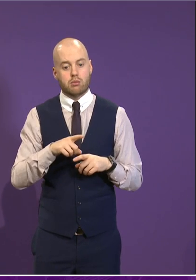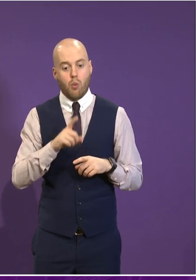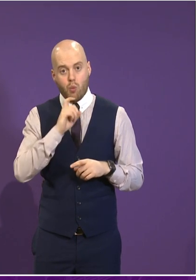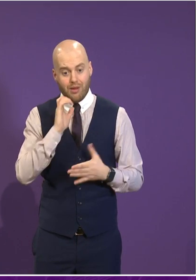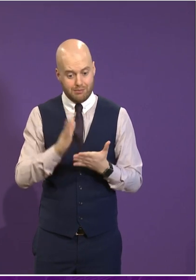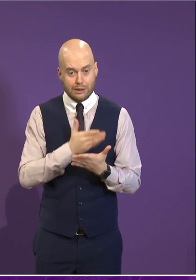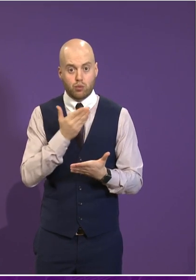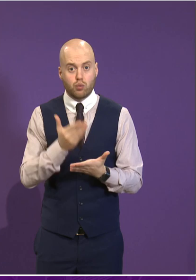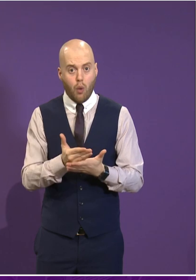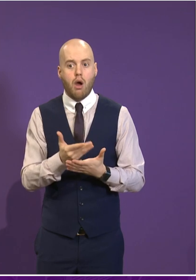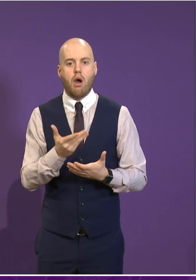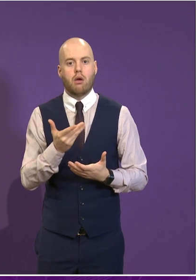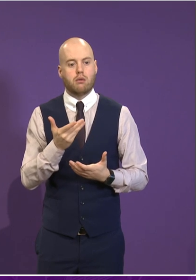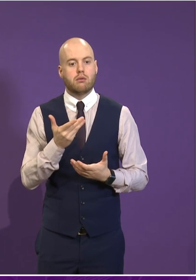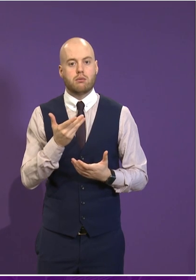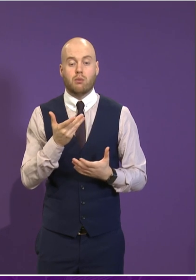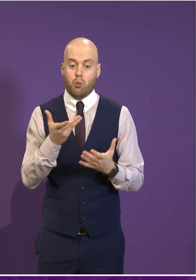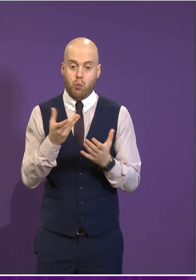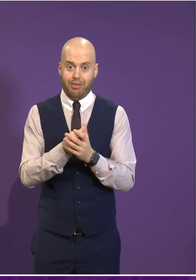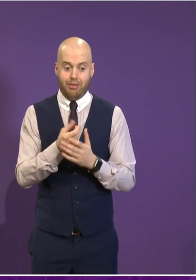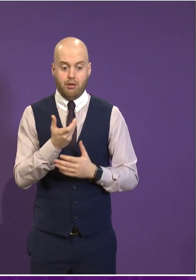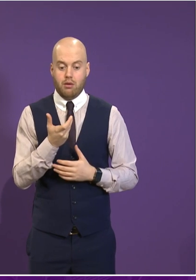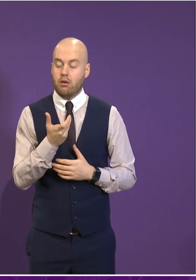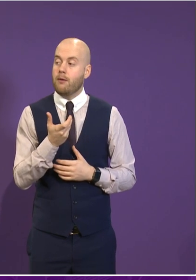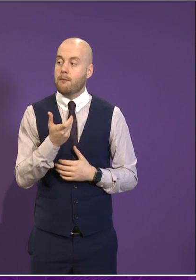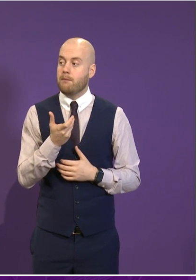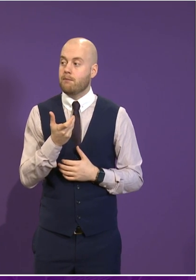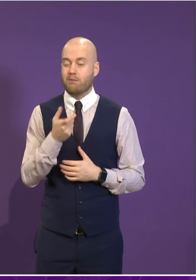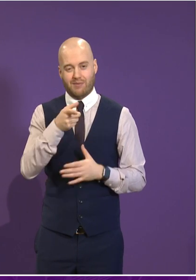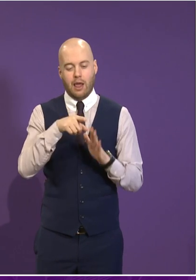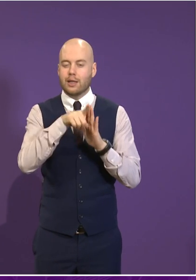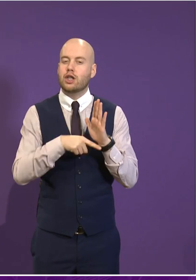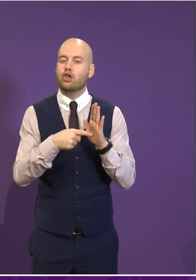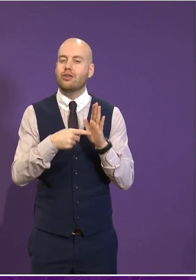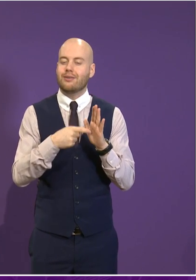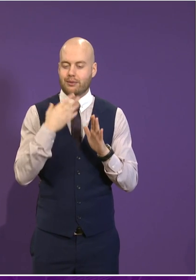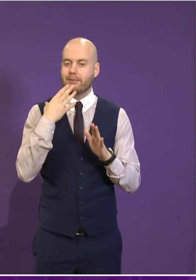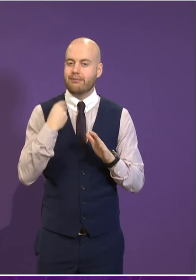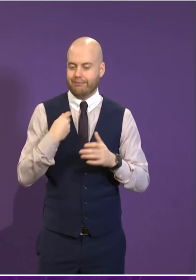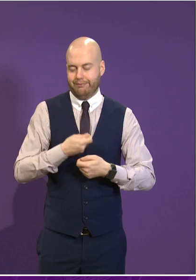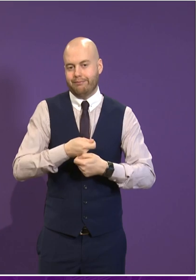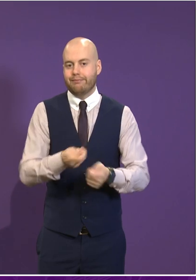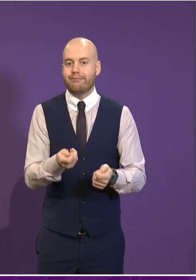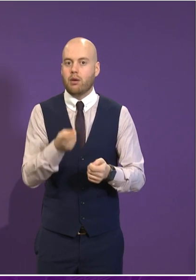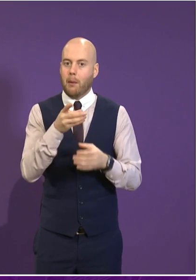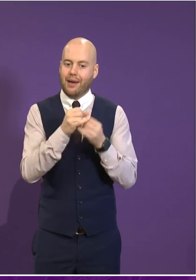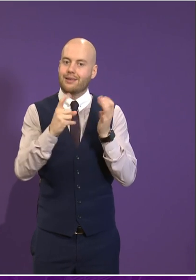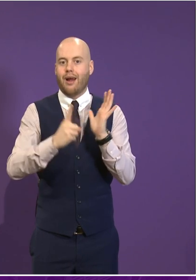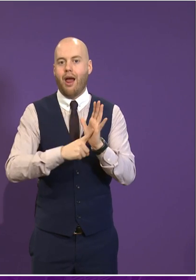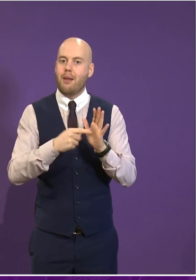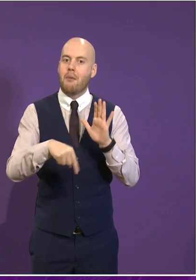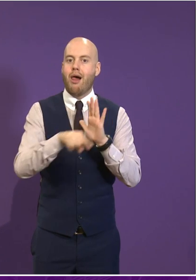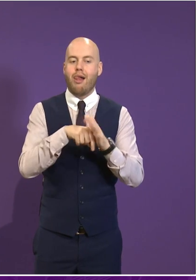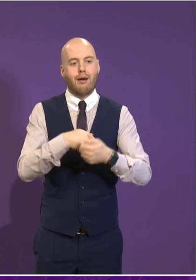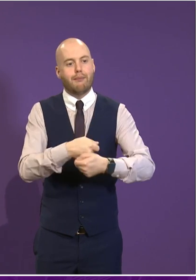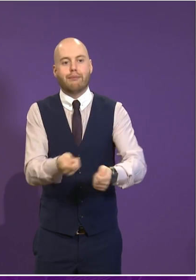ensure that, particularly with the legislation that's went forward in Scotland with BSL, that we